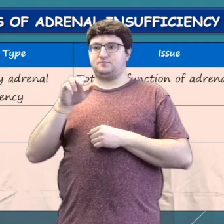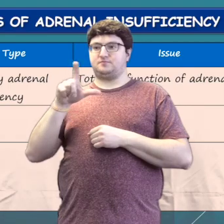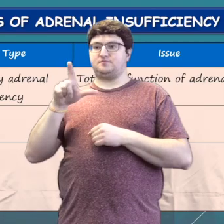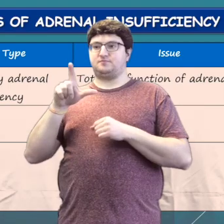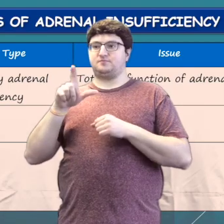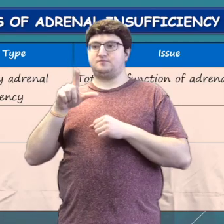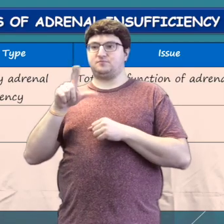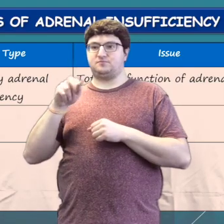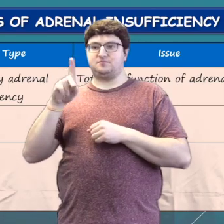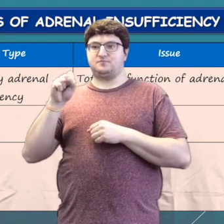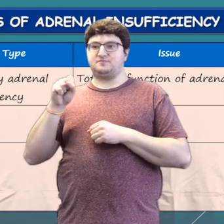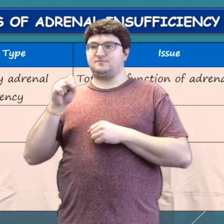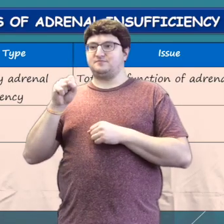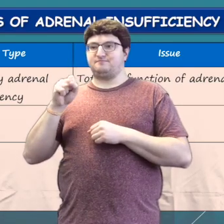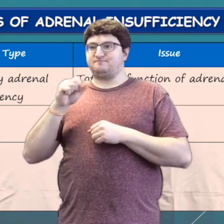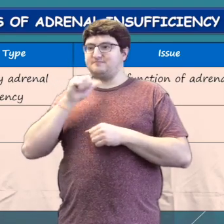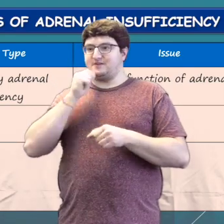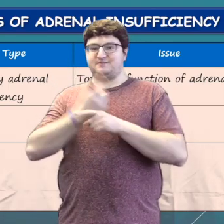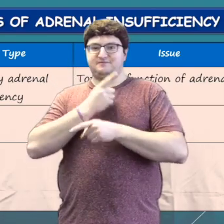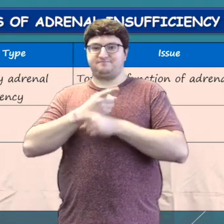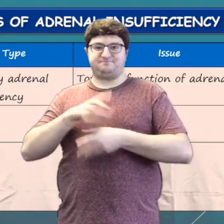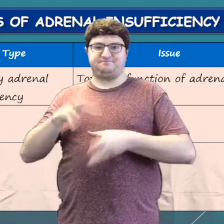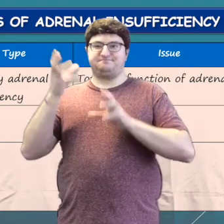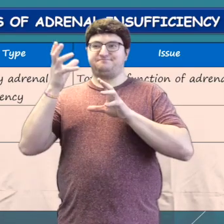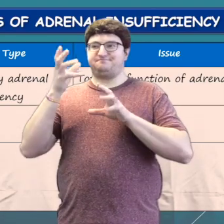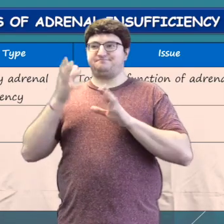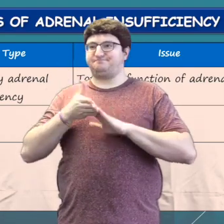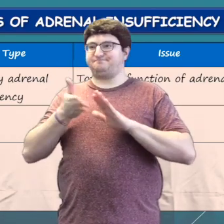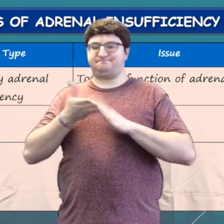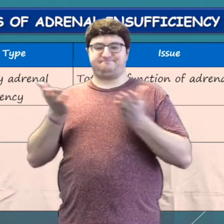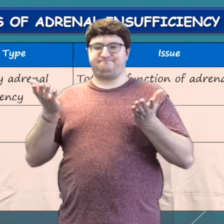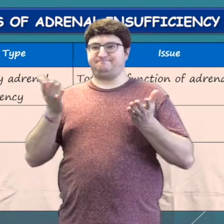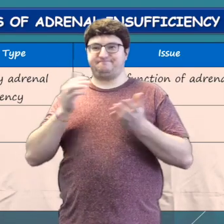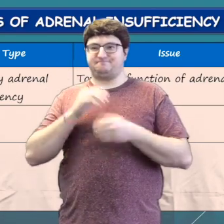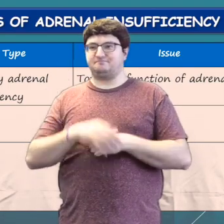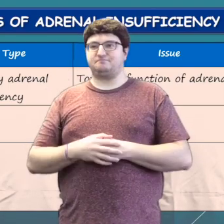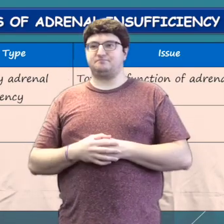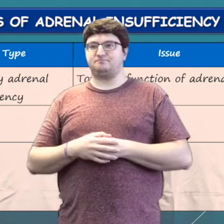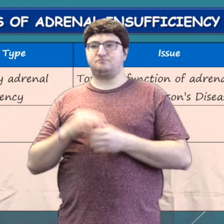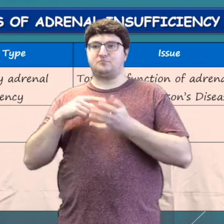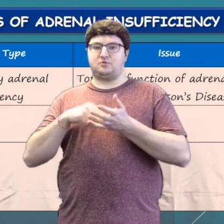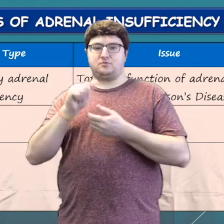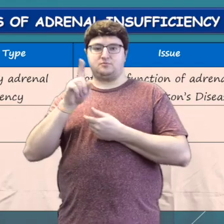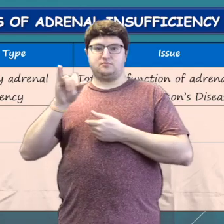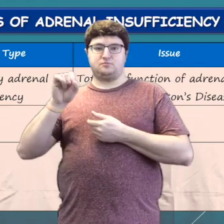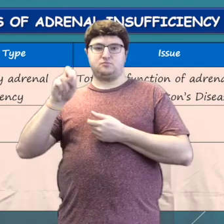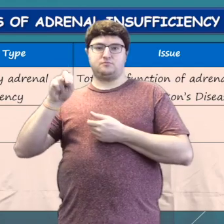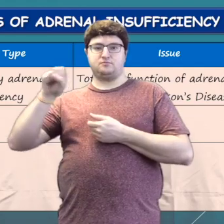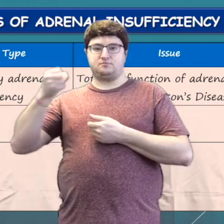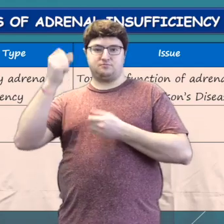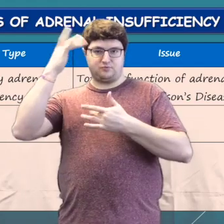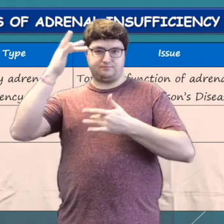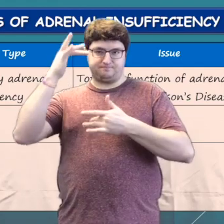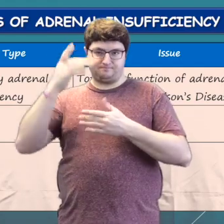glands. The most common cause of primary adrenal insufficiency is Addison's disease.